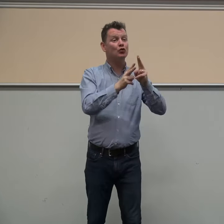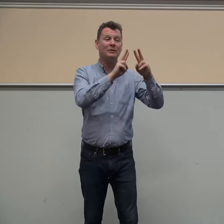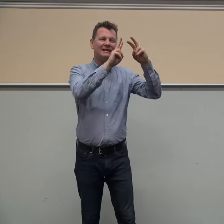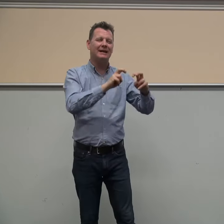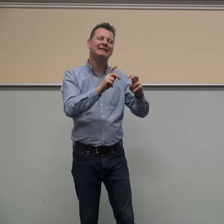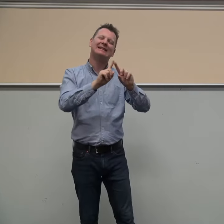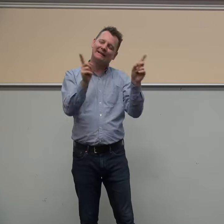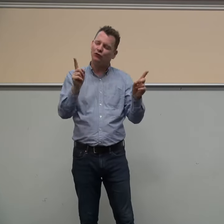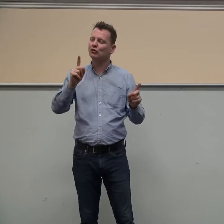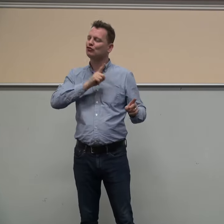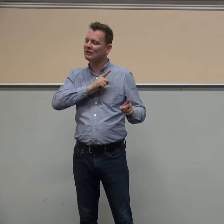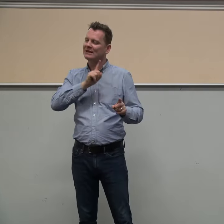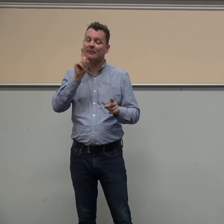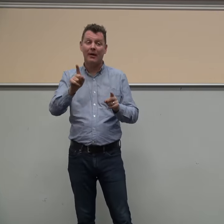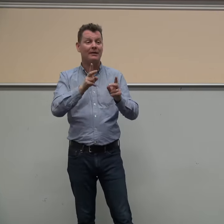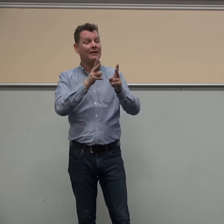reasons.